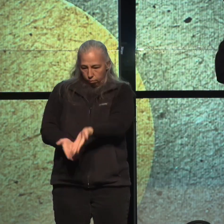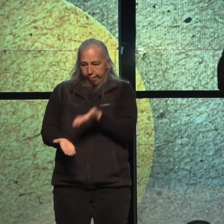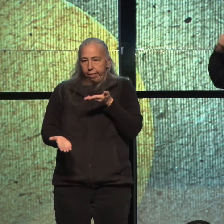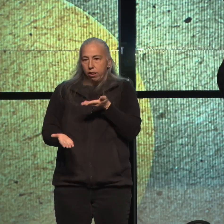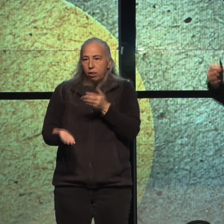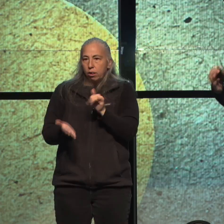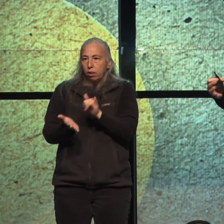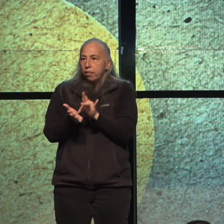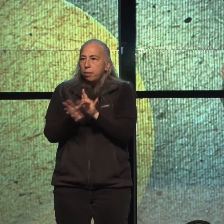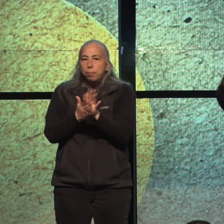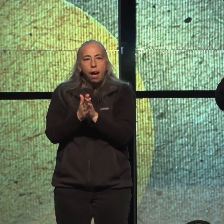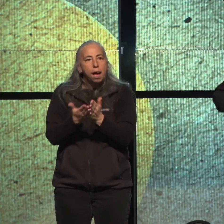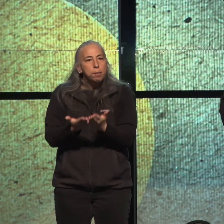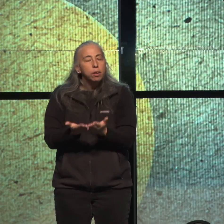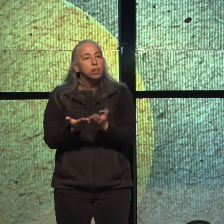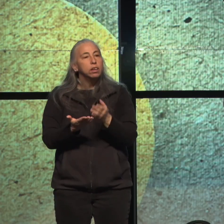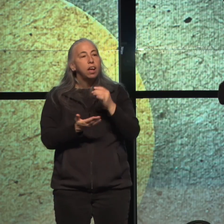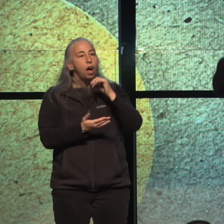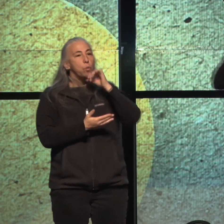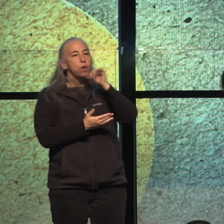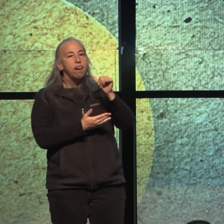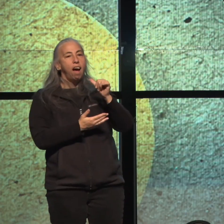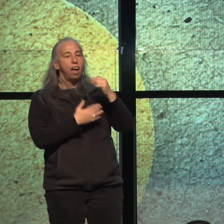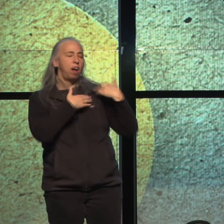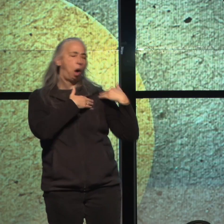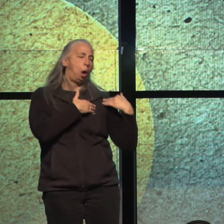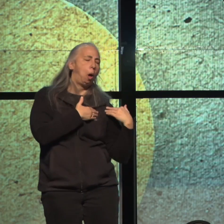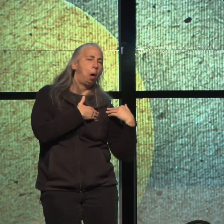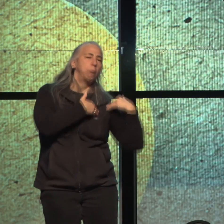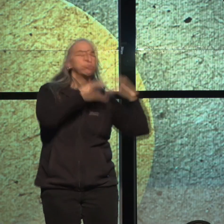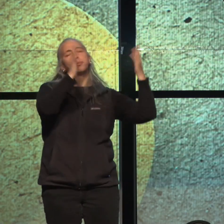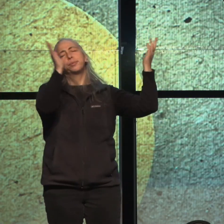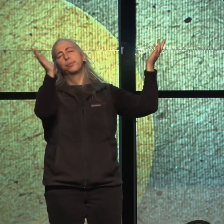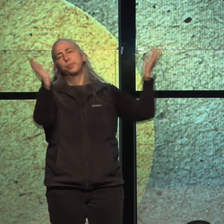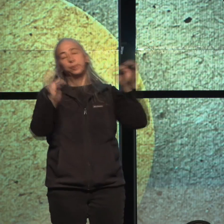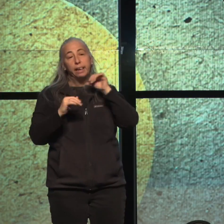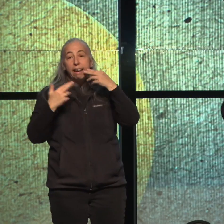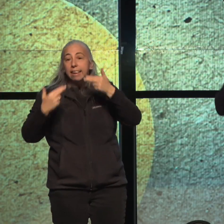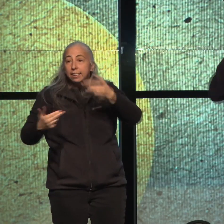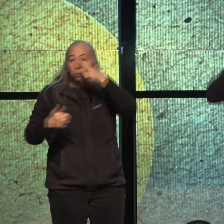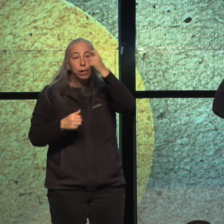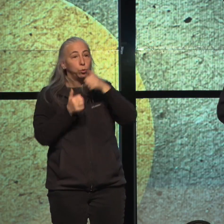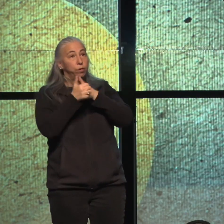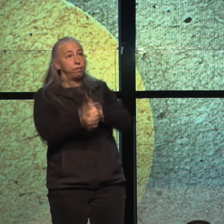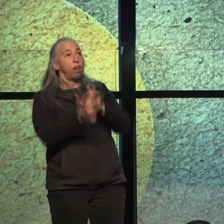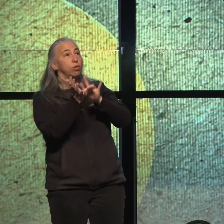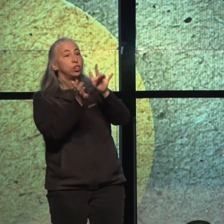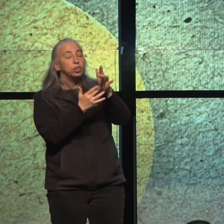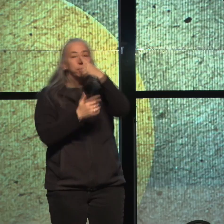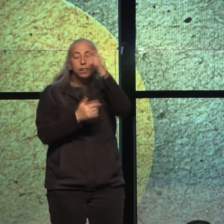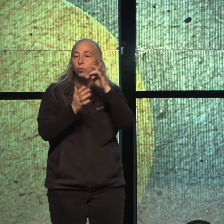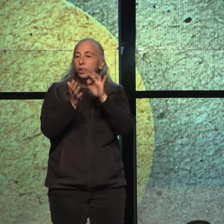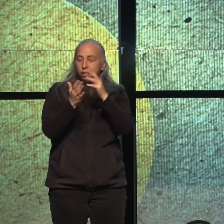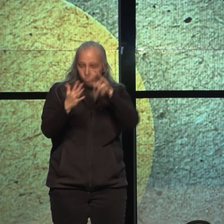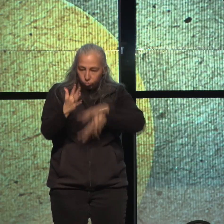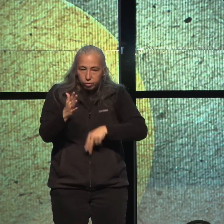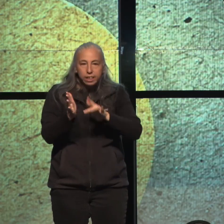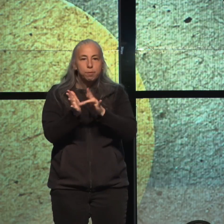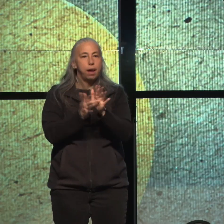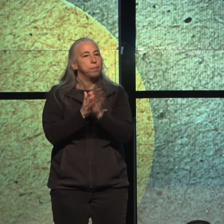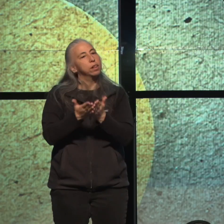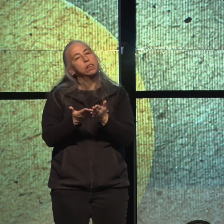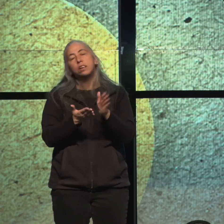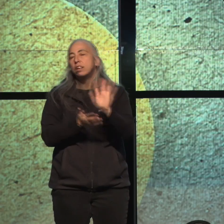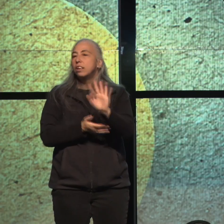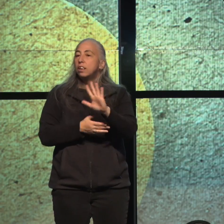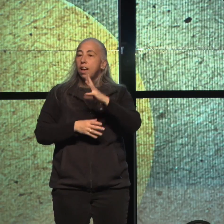we're not off the hook because we follow Jesus. We're not off the hook because we read the Bible. We have the hard work of identifying the othering even within